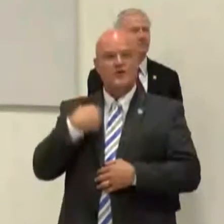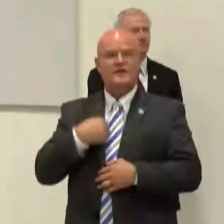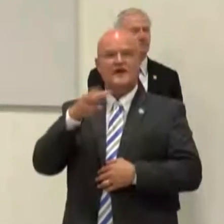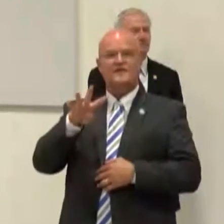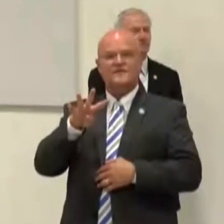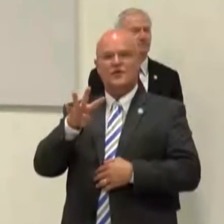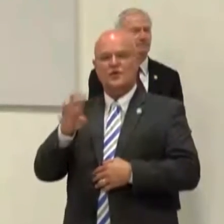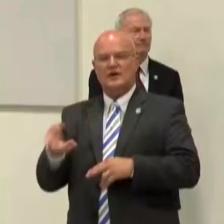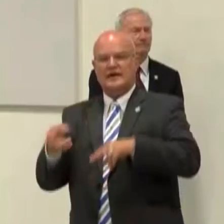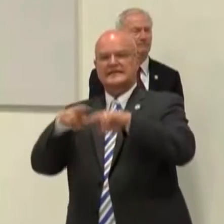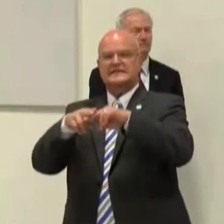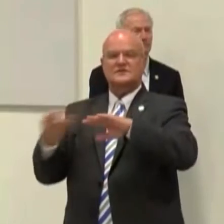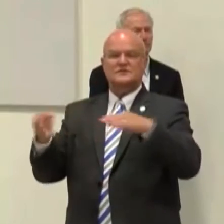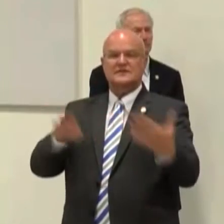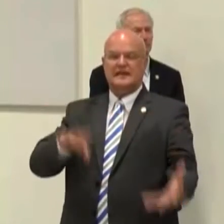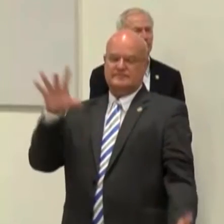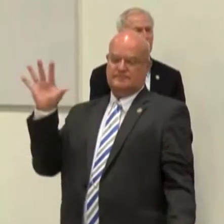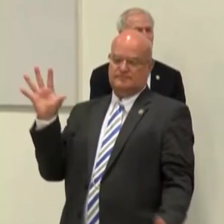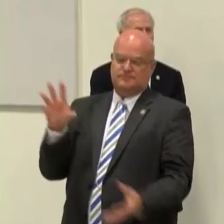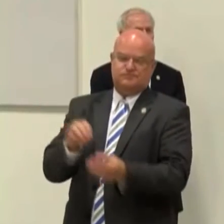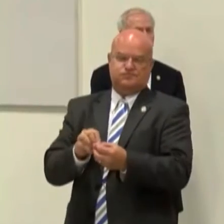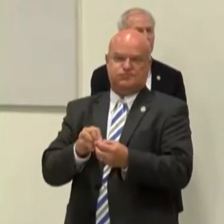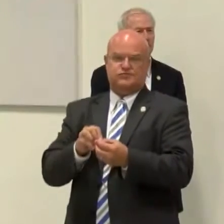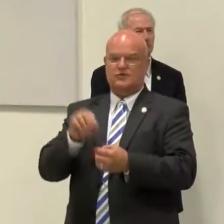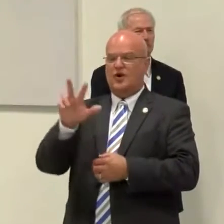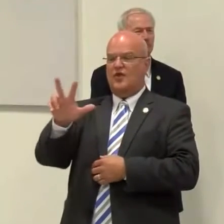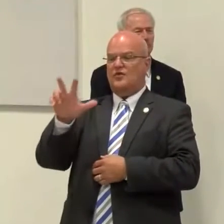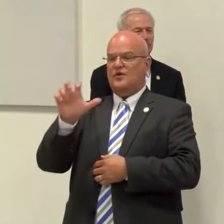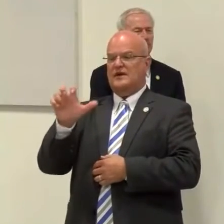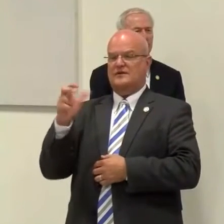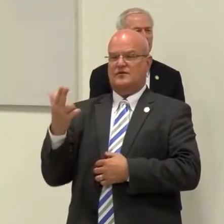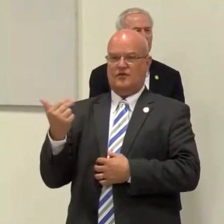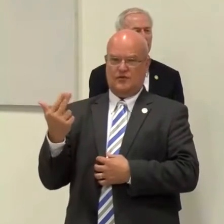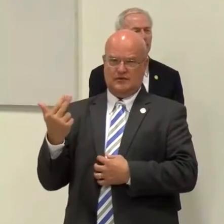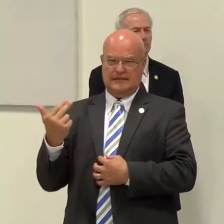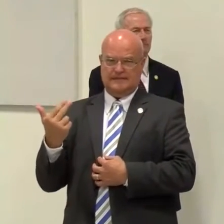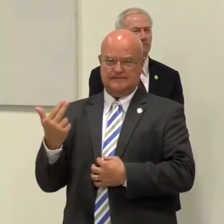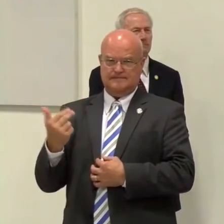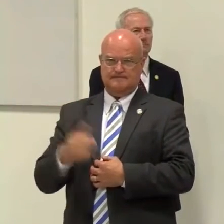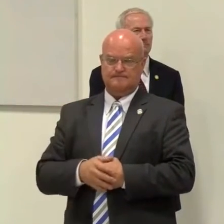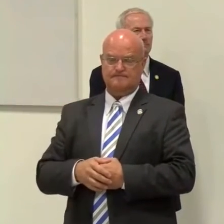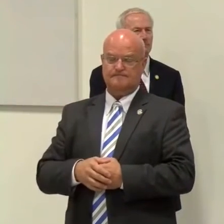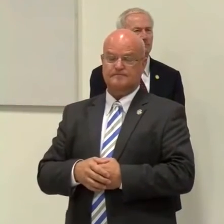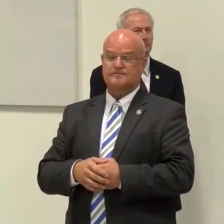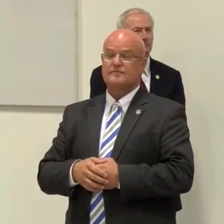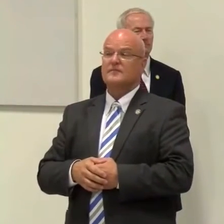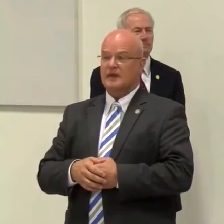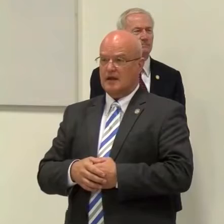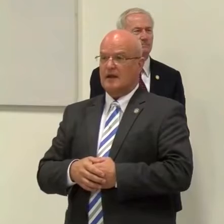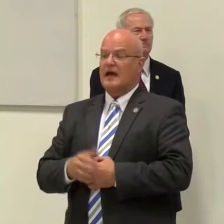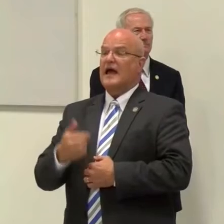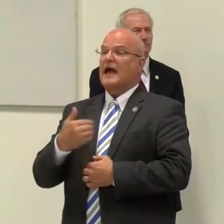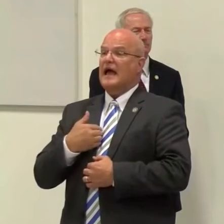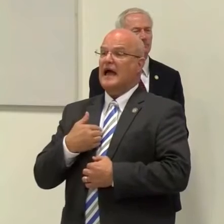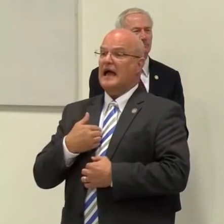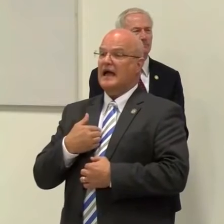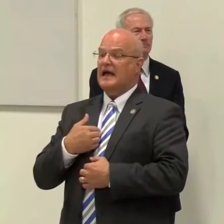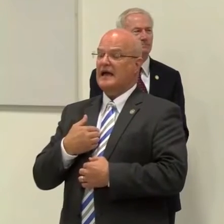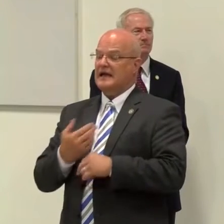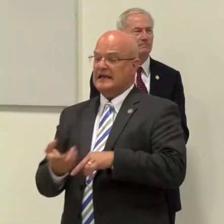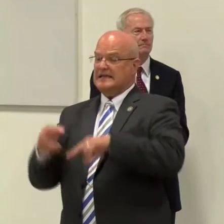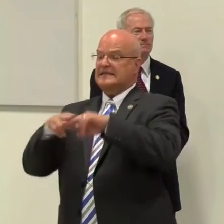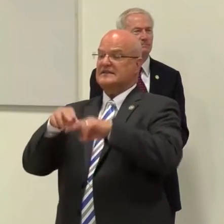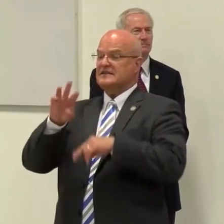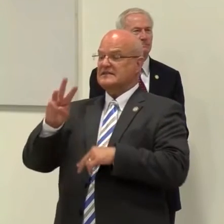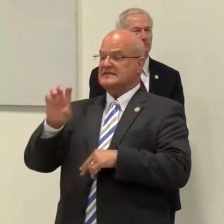4 additional deaths, bringing our total deaths to 313. Now, we have had an additional